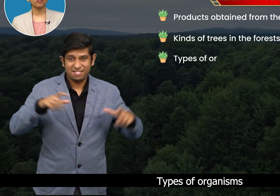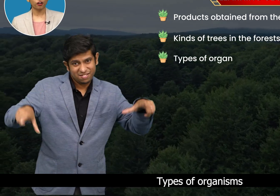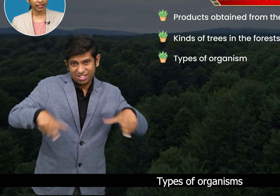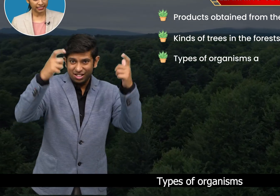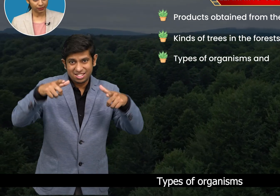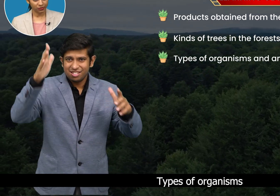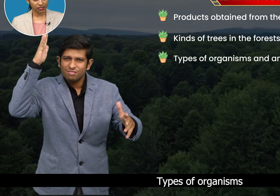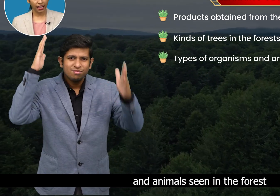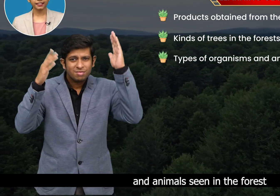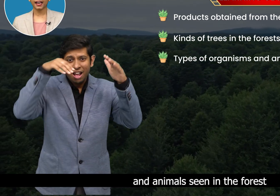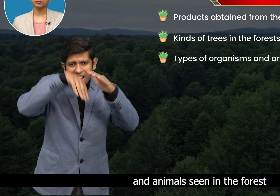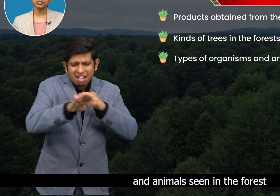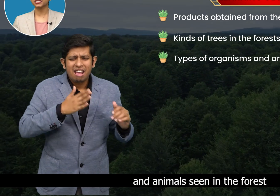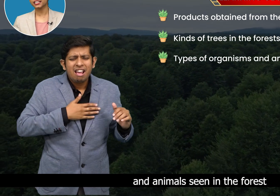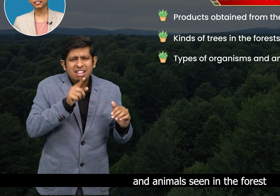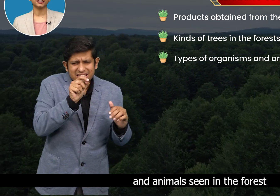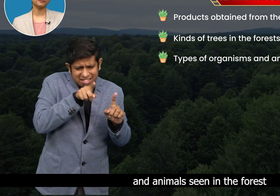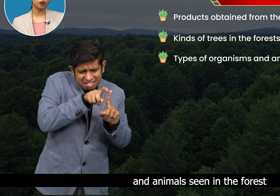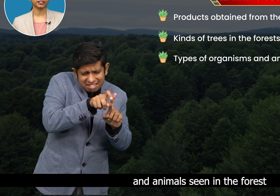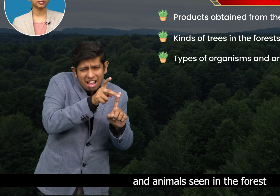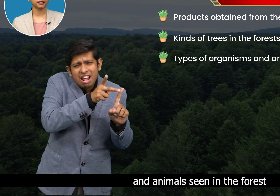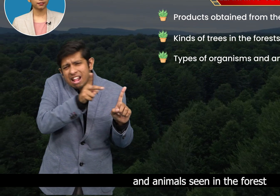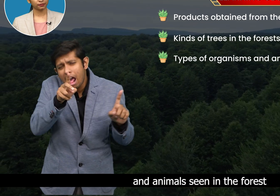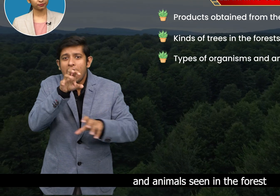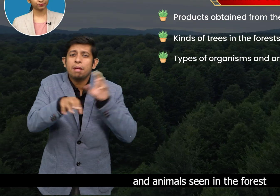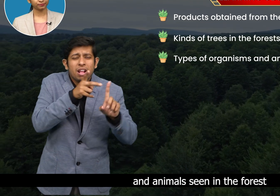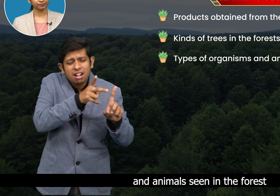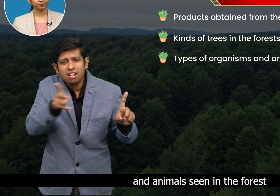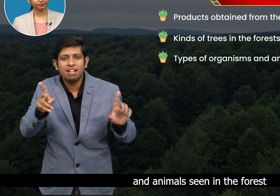Types of organisms and animals seen in the forest.